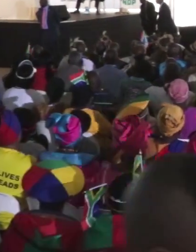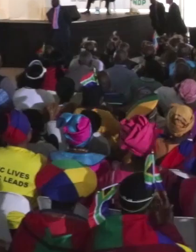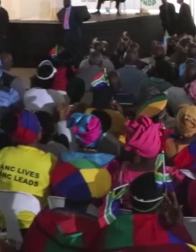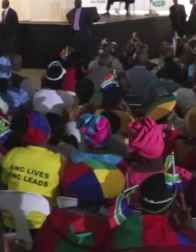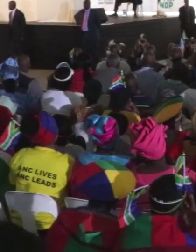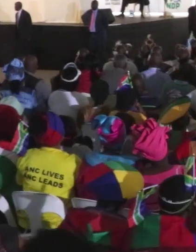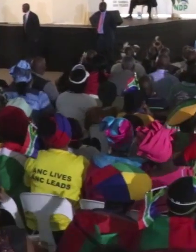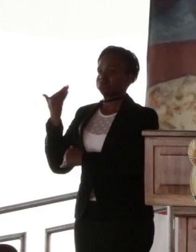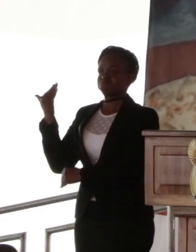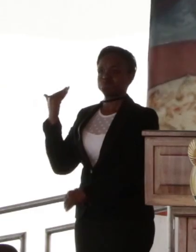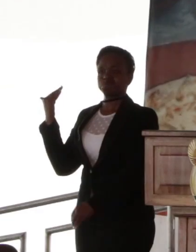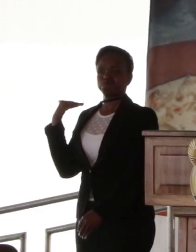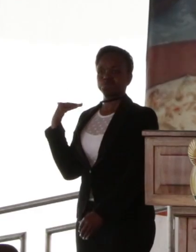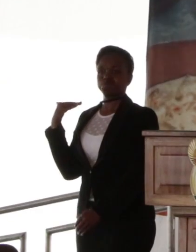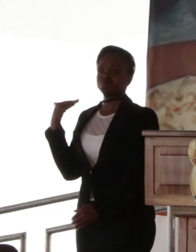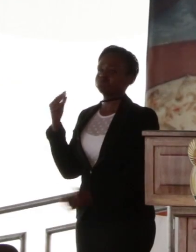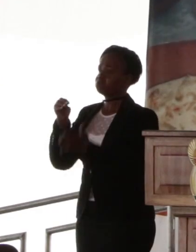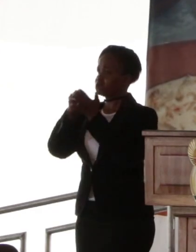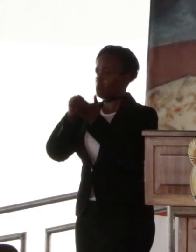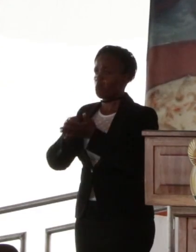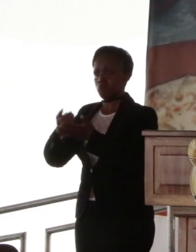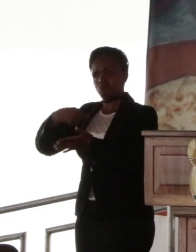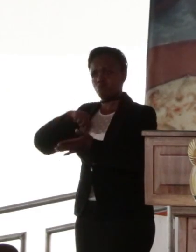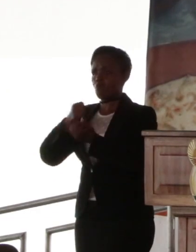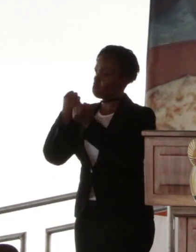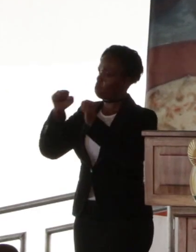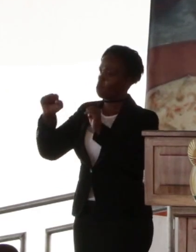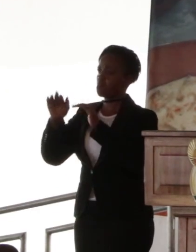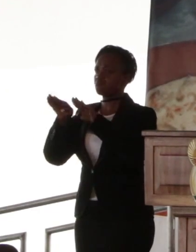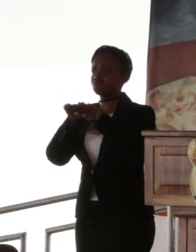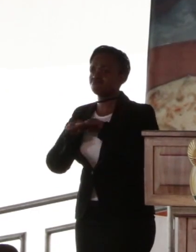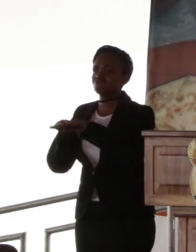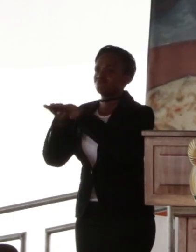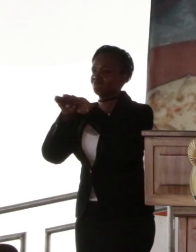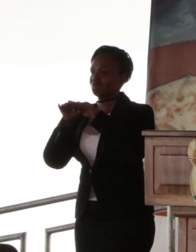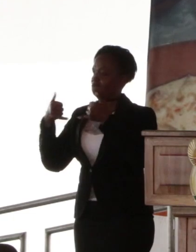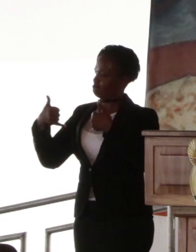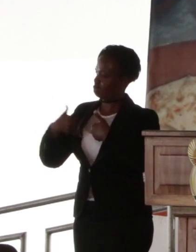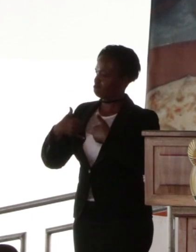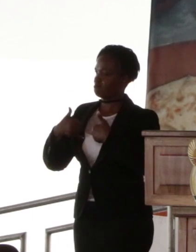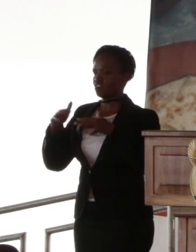which brought us the freedom and democracy we enjoy today.